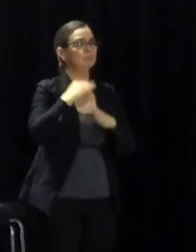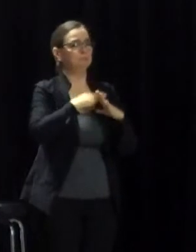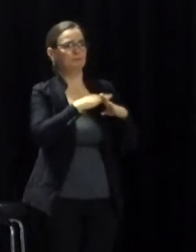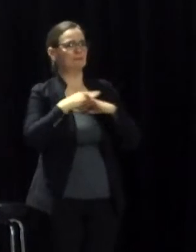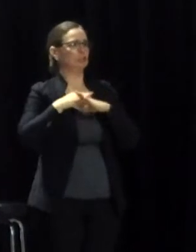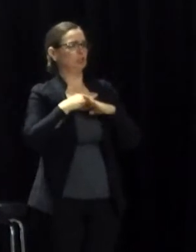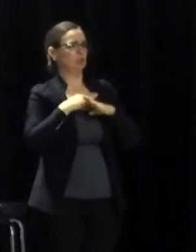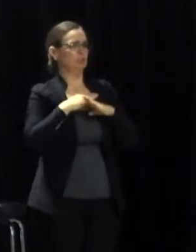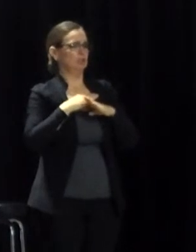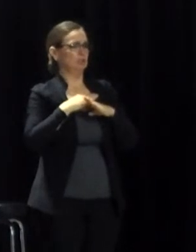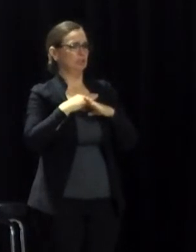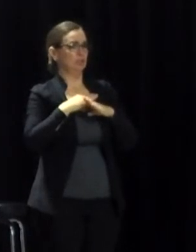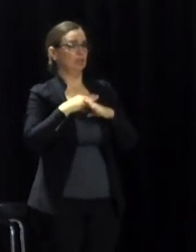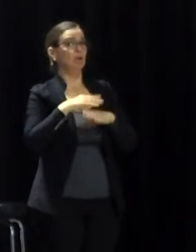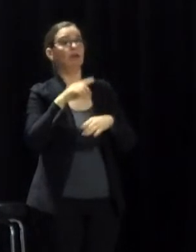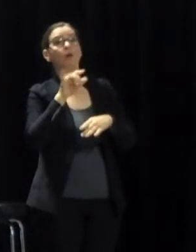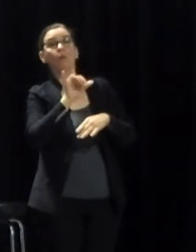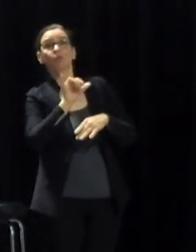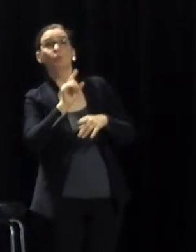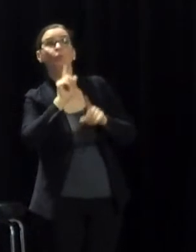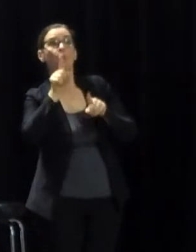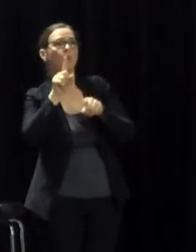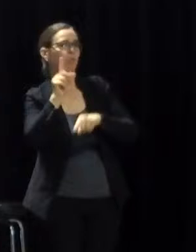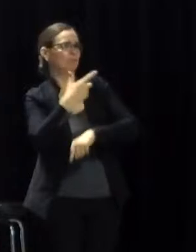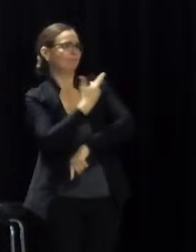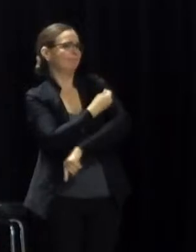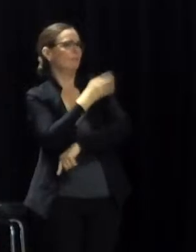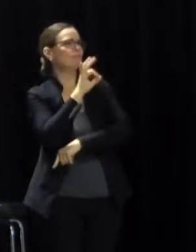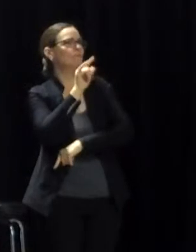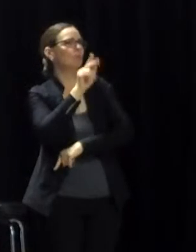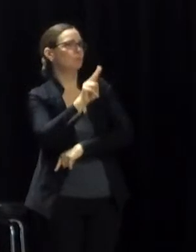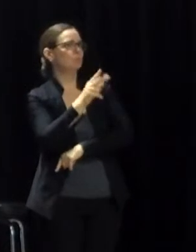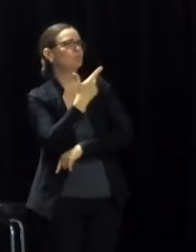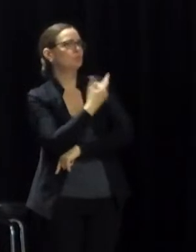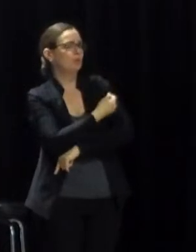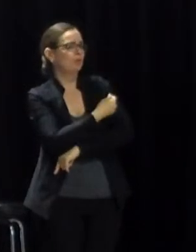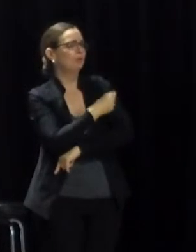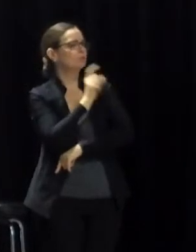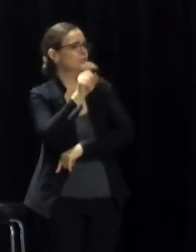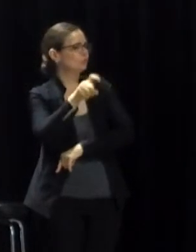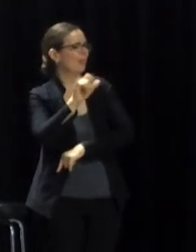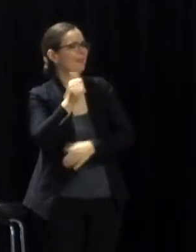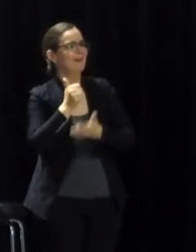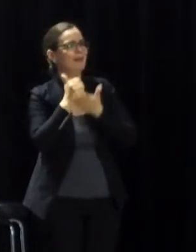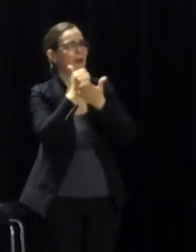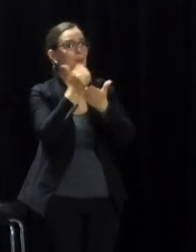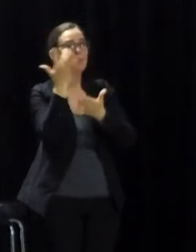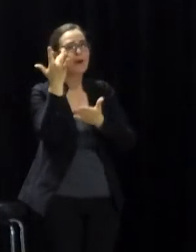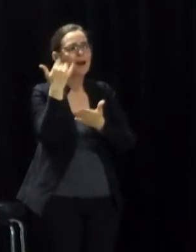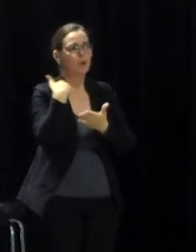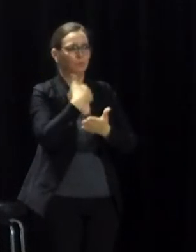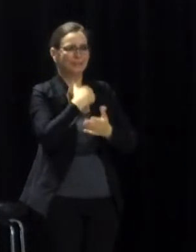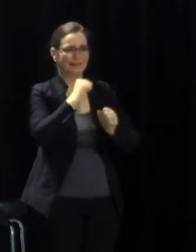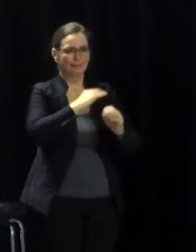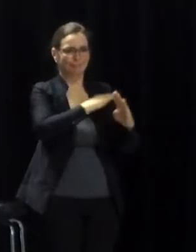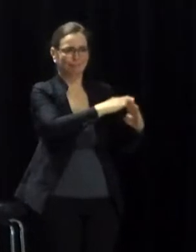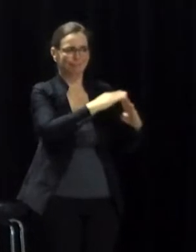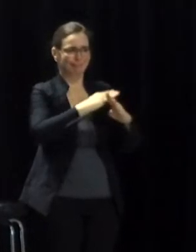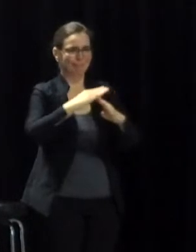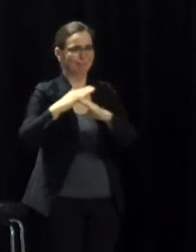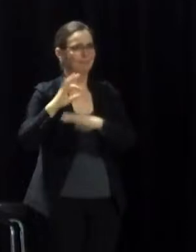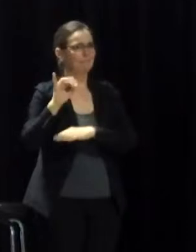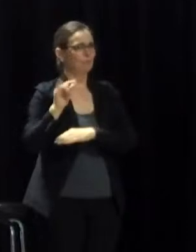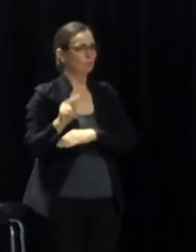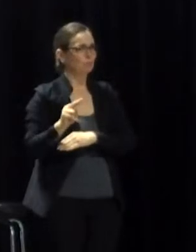in this community and help rule out things that are like COVID. So these are things that we can do, and if we do them well collectively in our